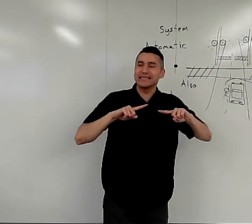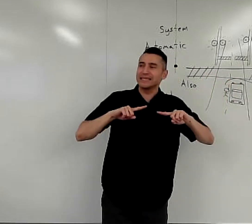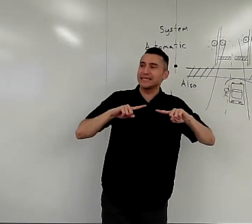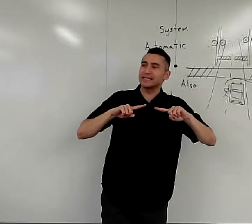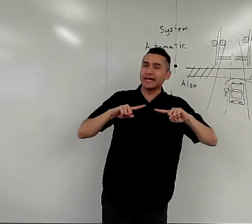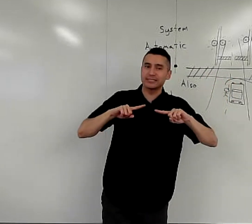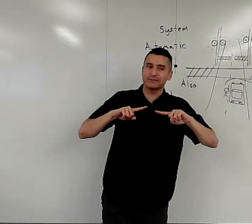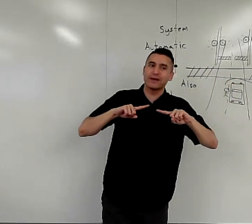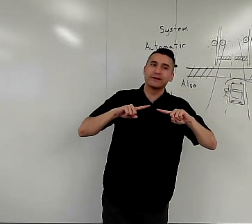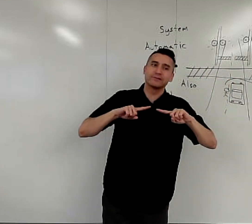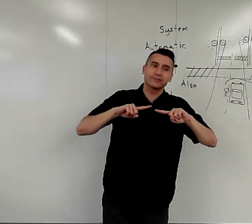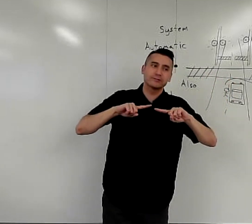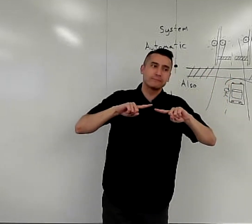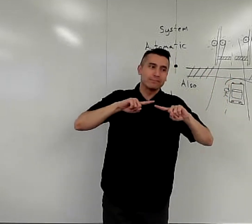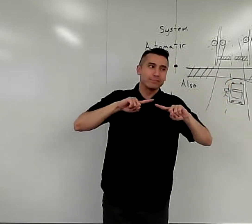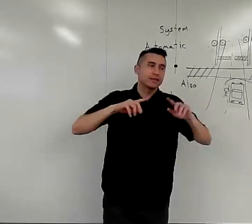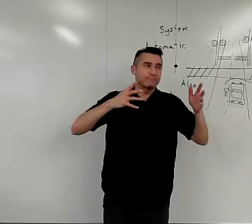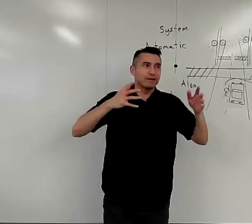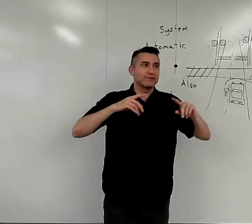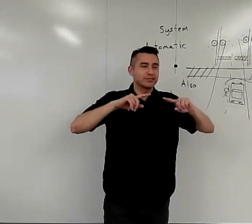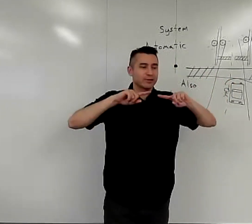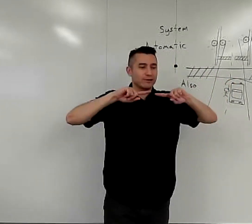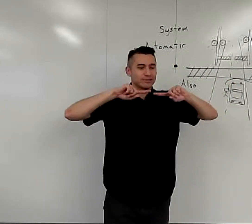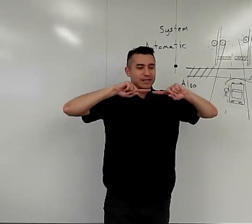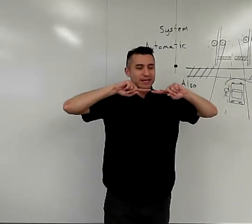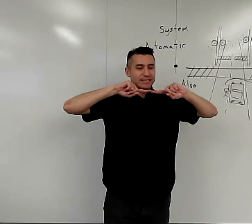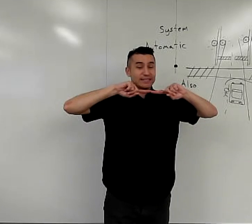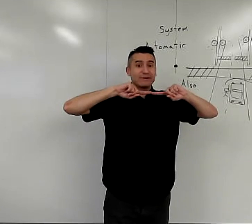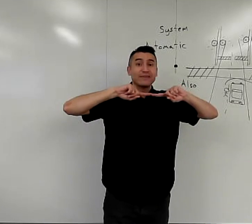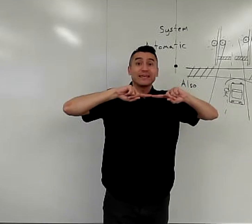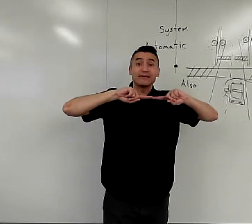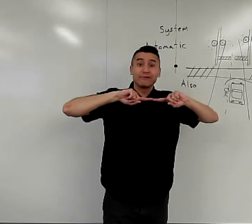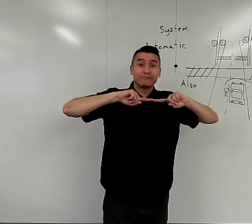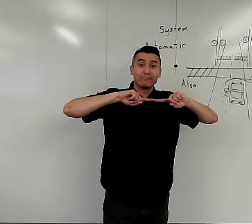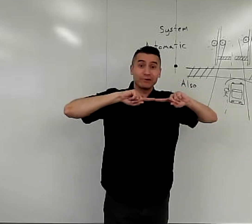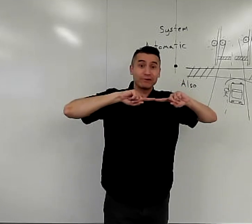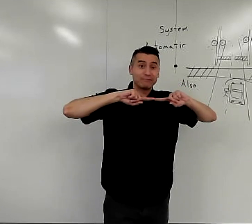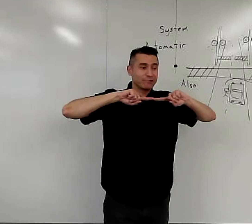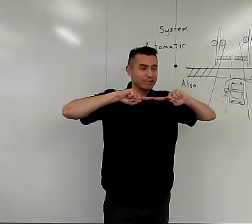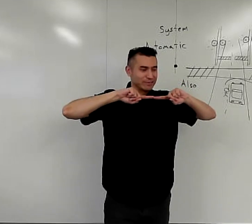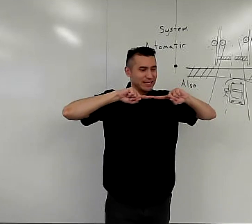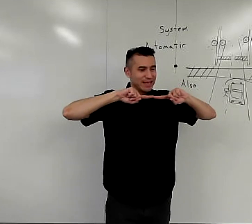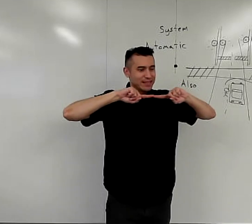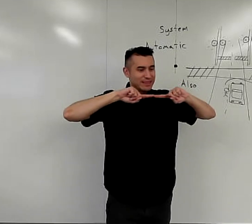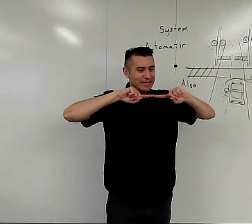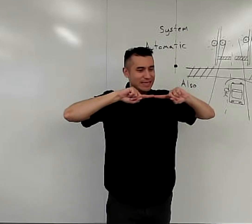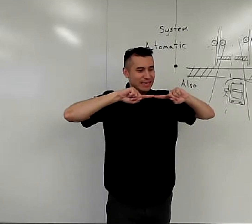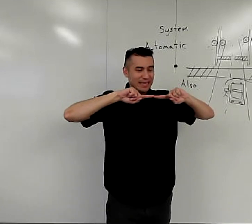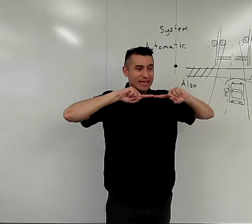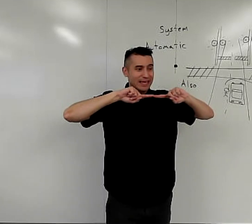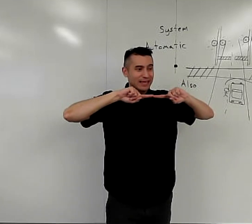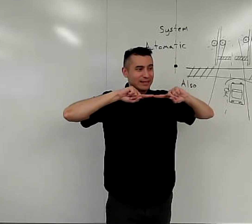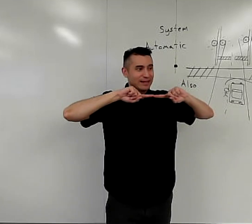thinking in classifiers, like my friend Charles. Instead of thinking in words, thinking in